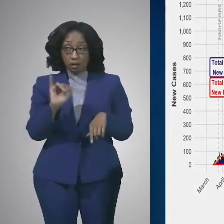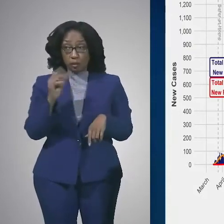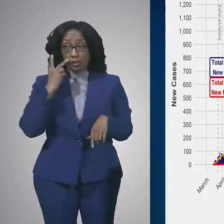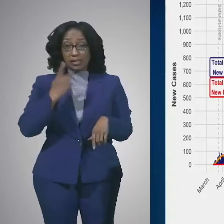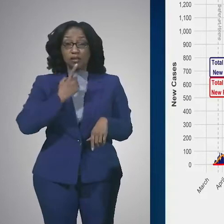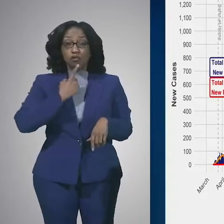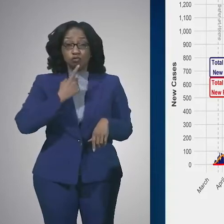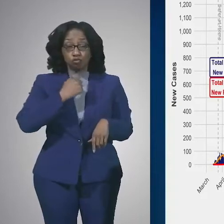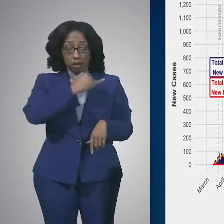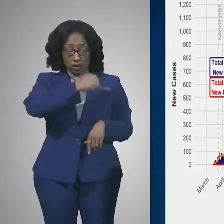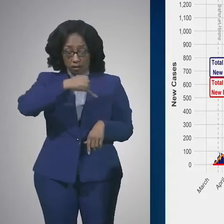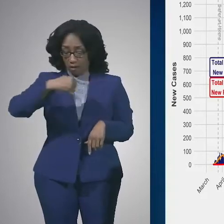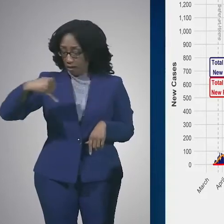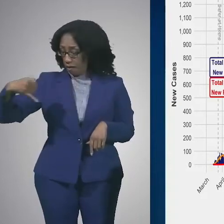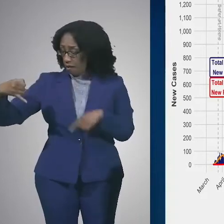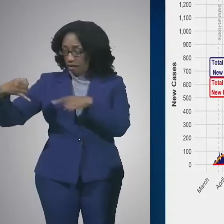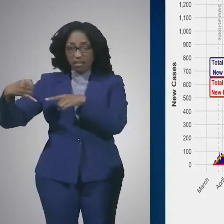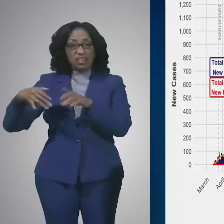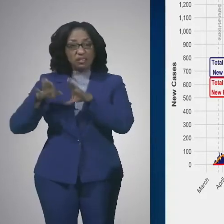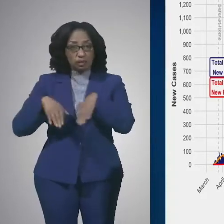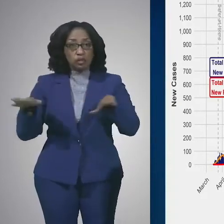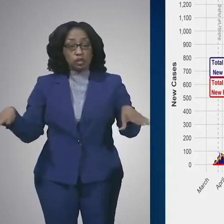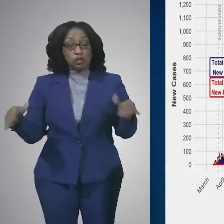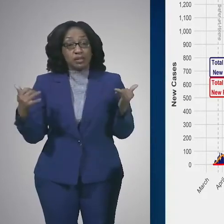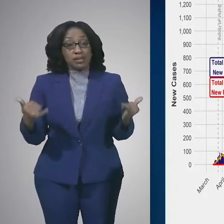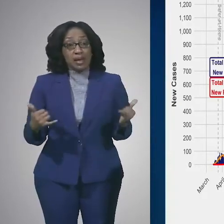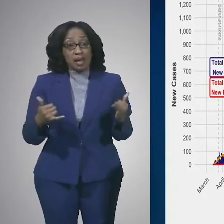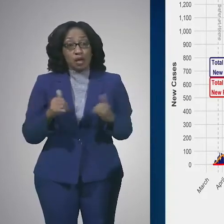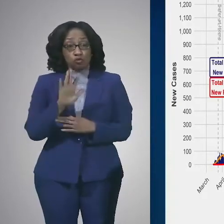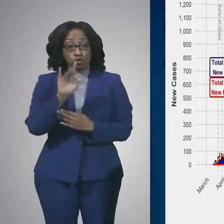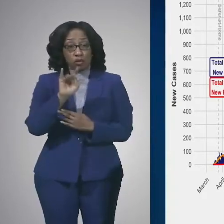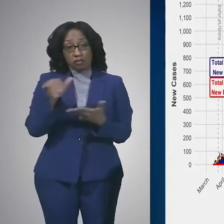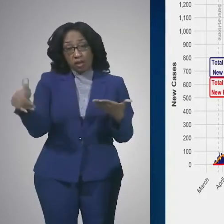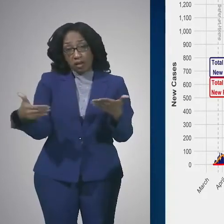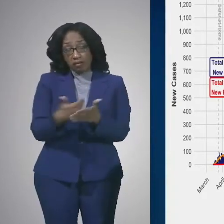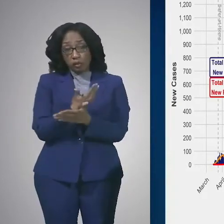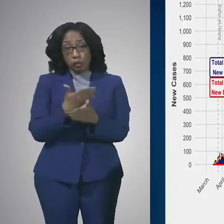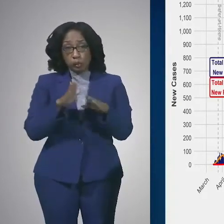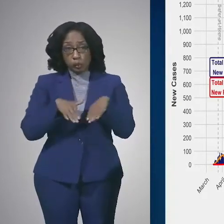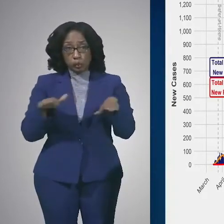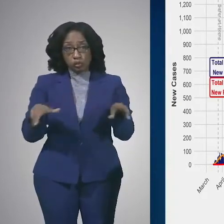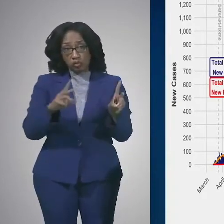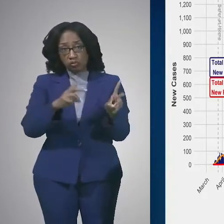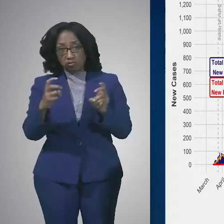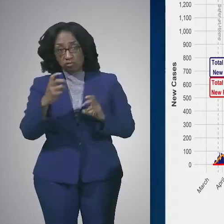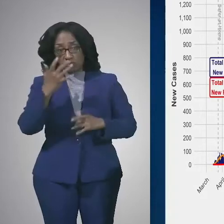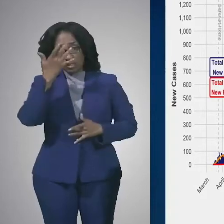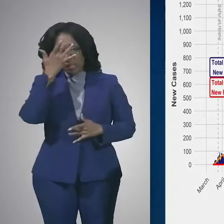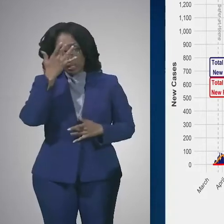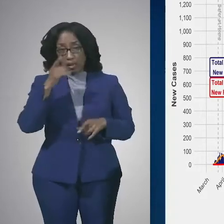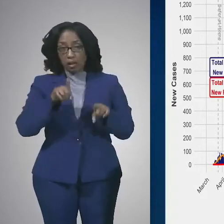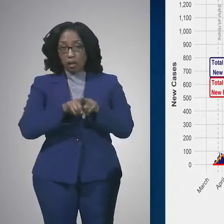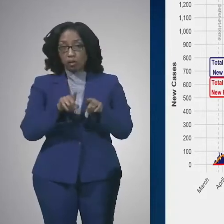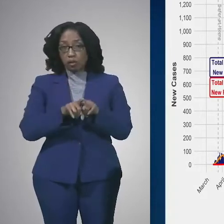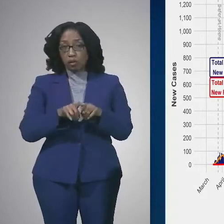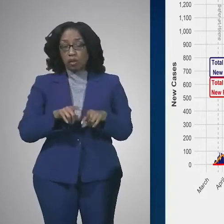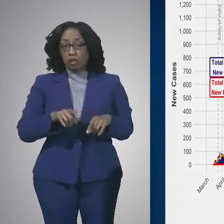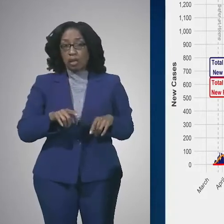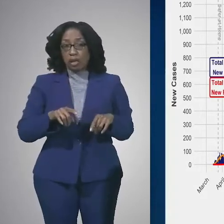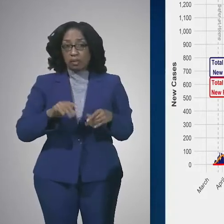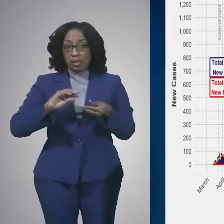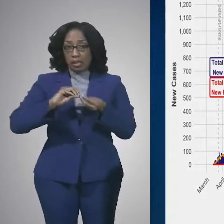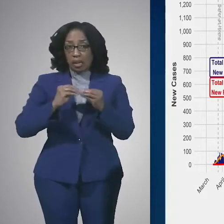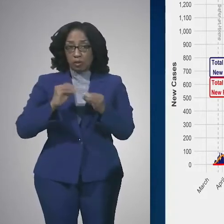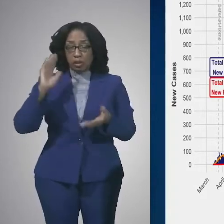graph. Today, we report 25 new pediatric cases and 282 active pediatric cases, down